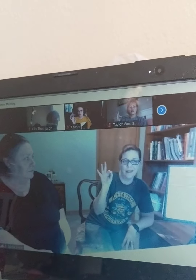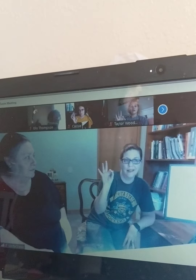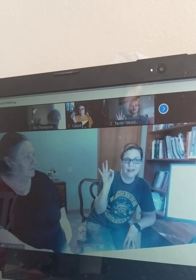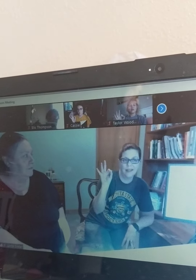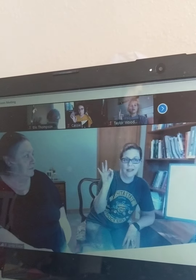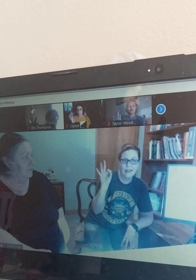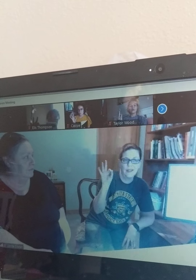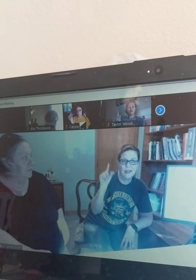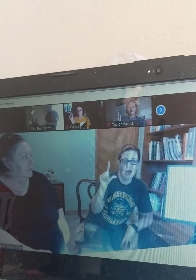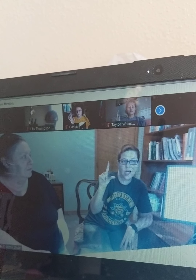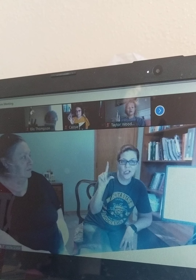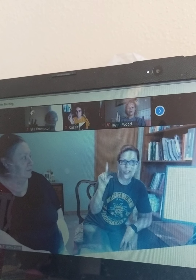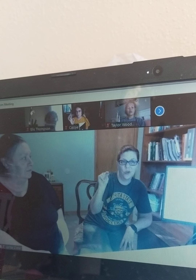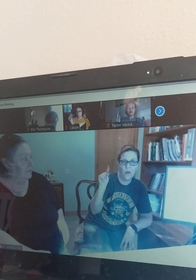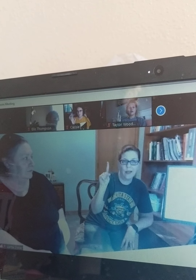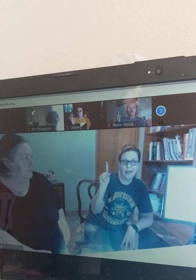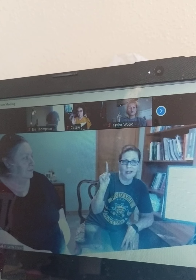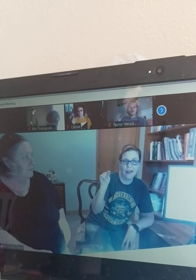19,